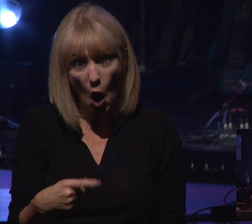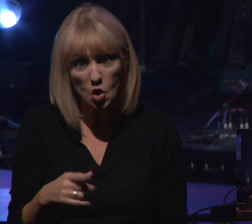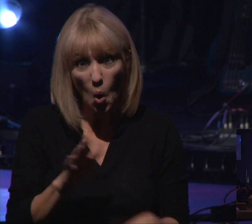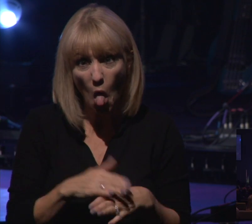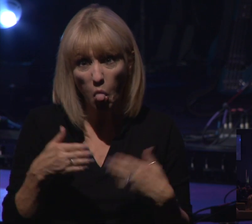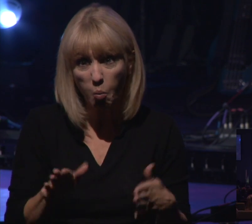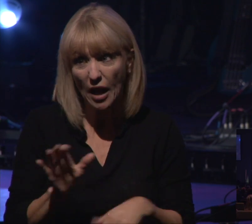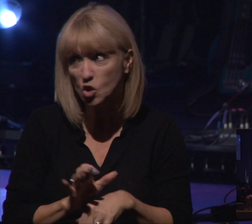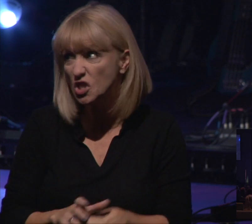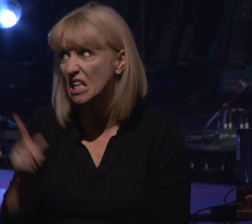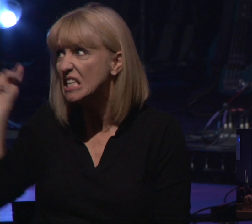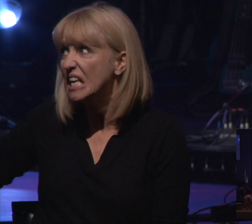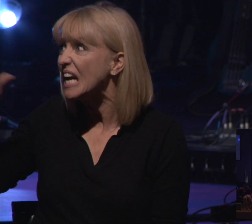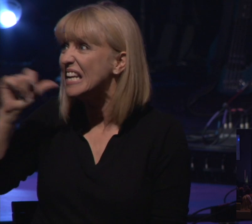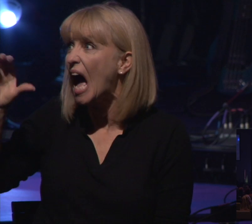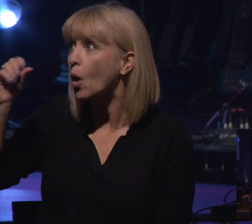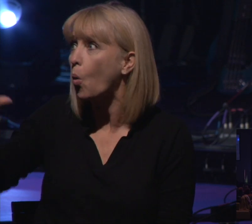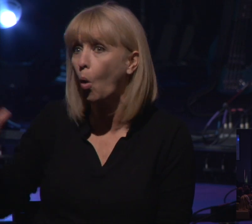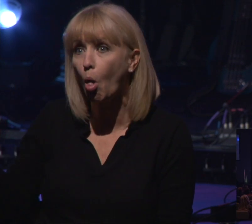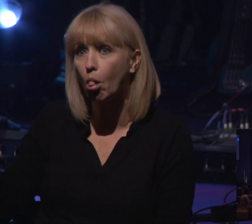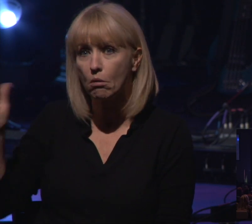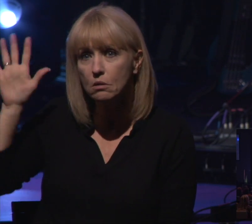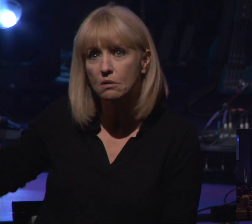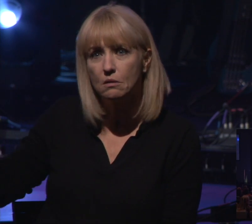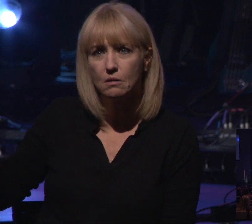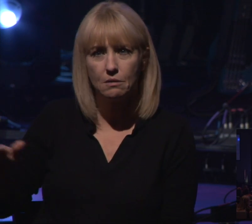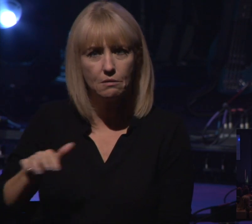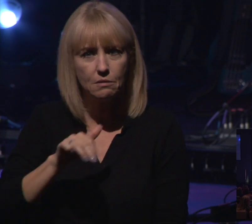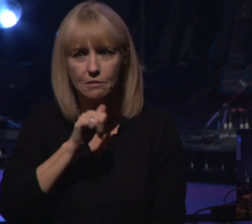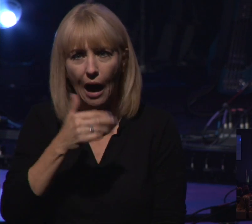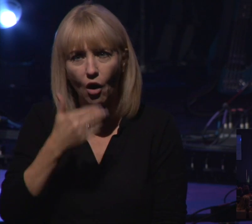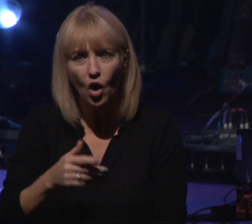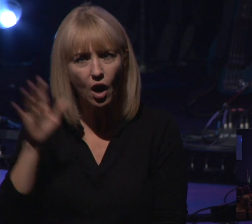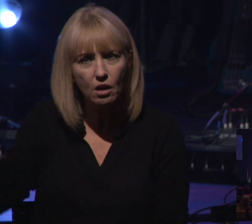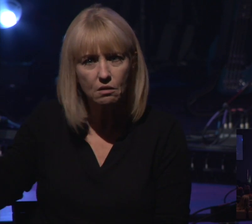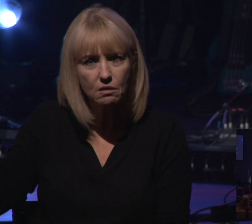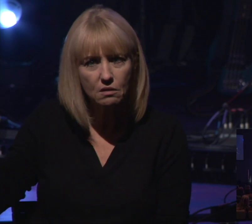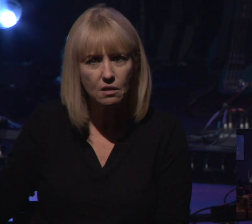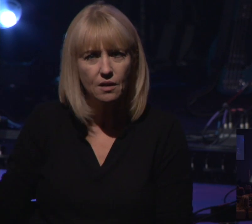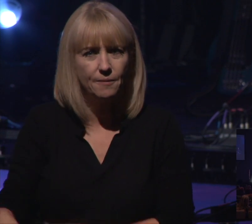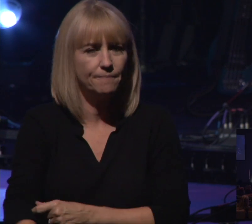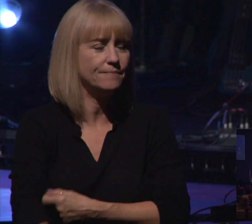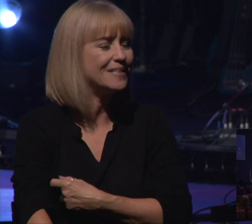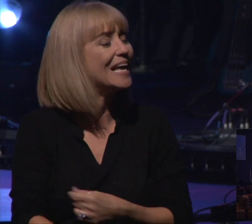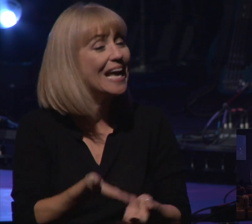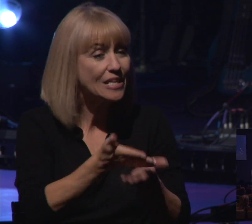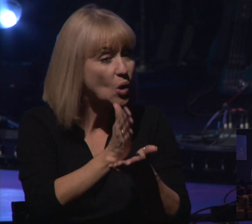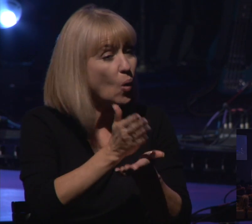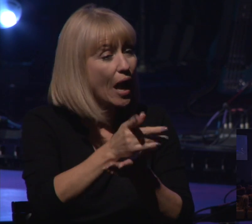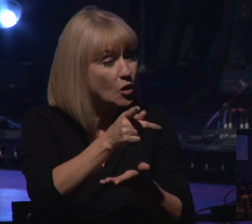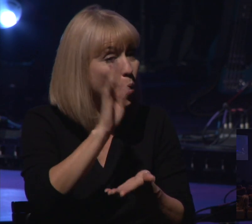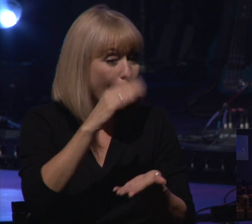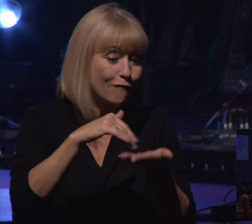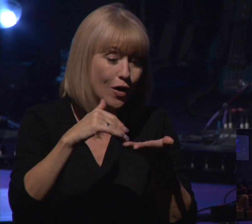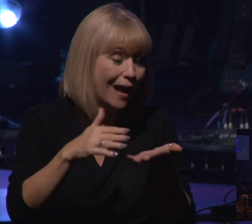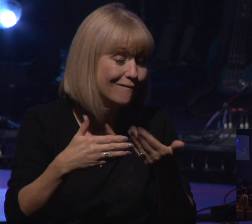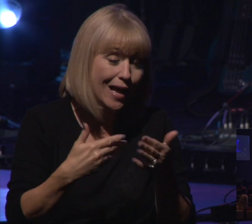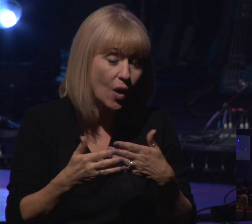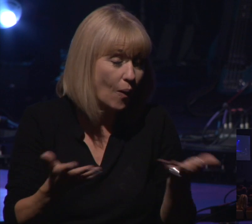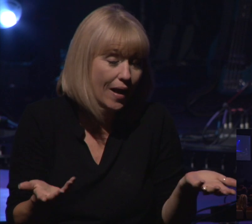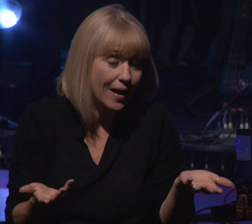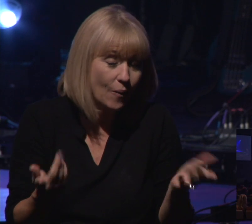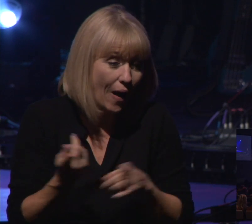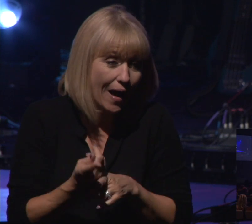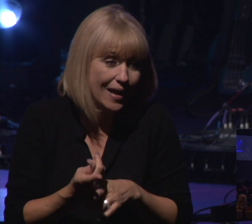may say, we just had an argument on the way to church, Doyle. This is really not cool. That's all right, because you're going to forgive